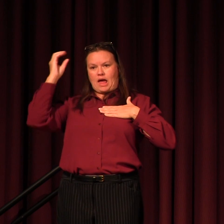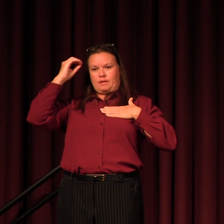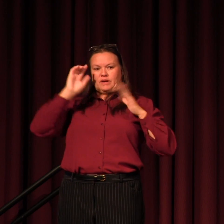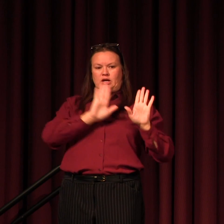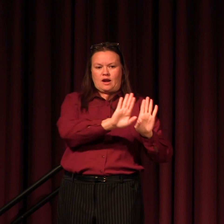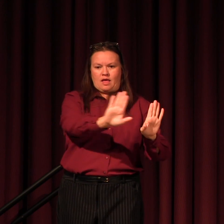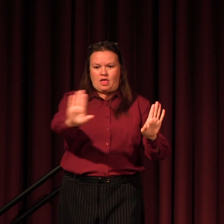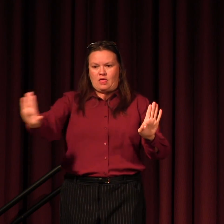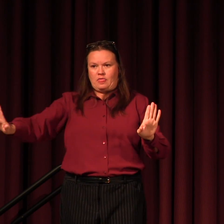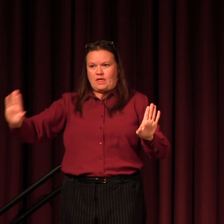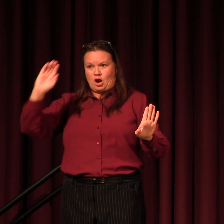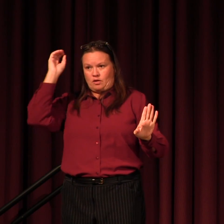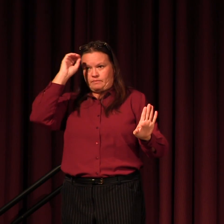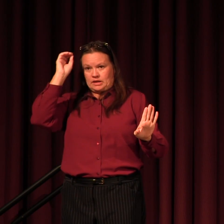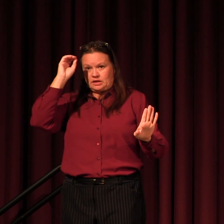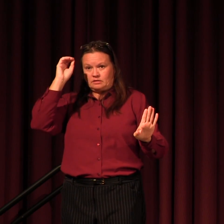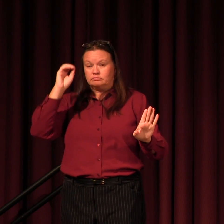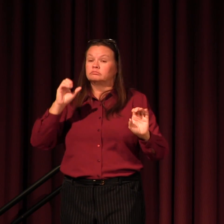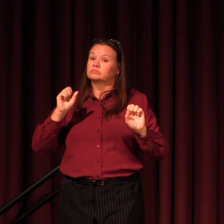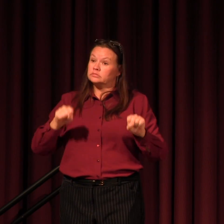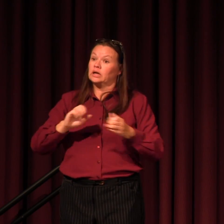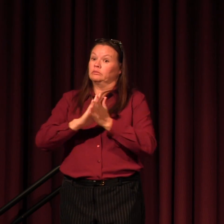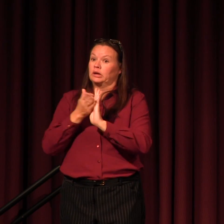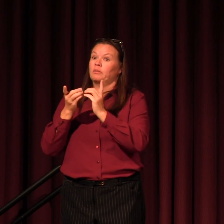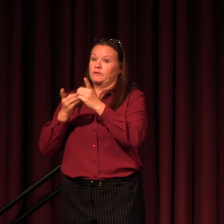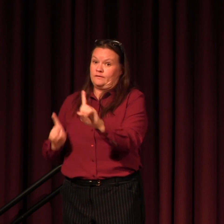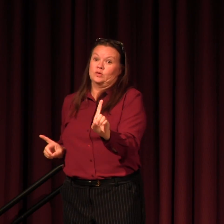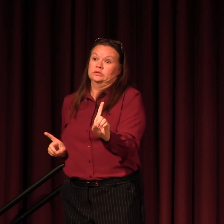that's not just a divorce.